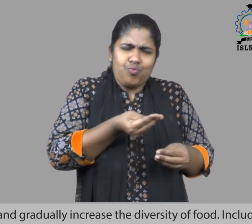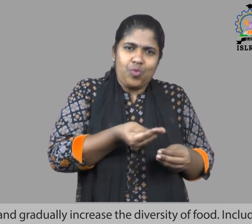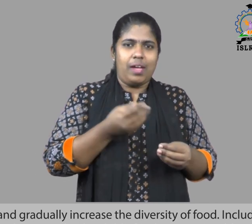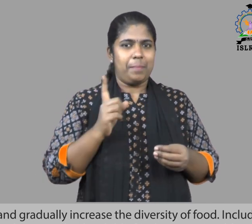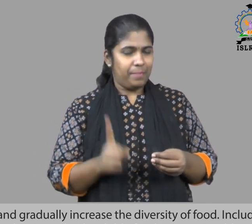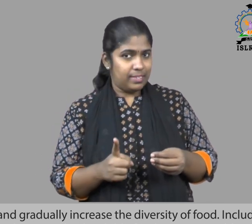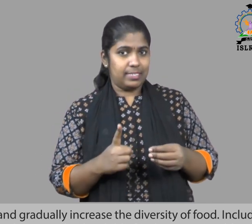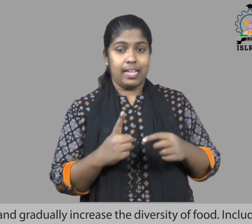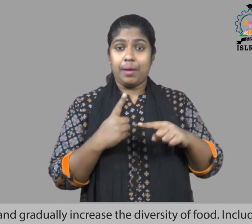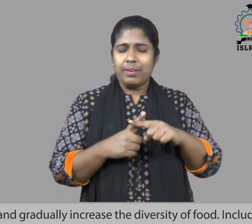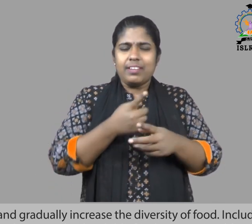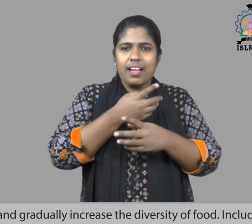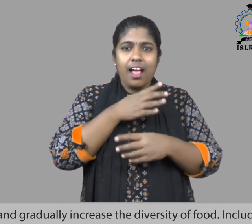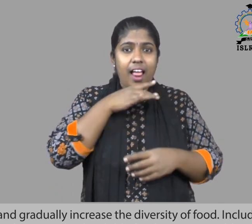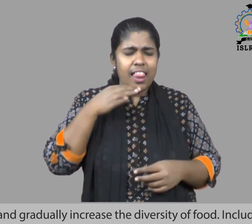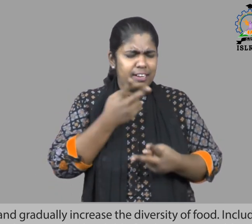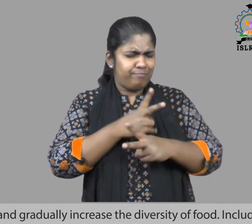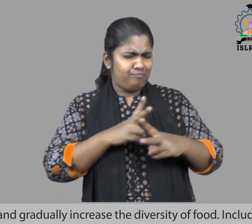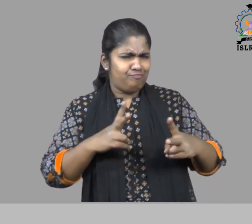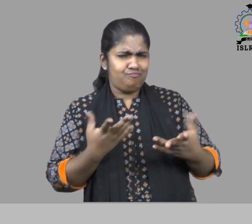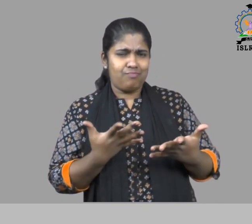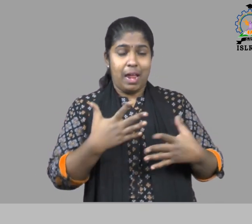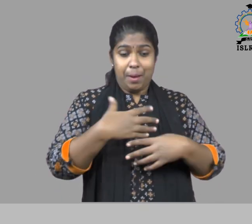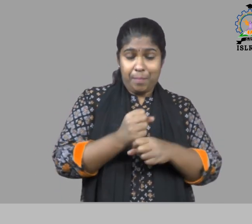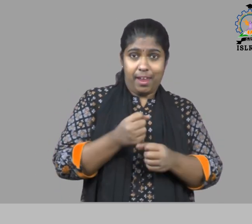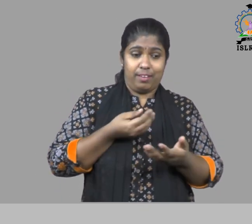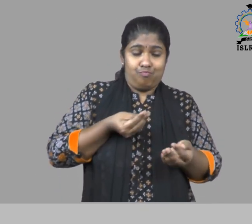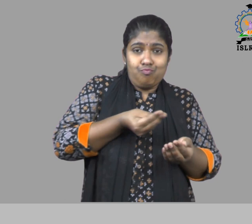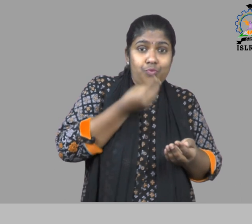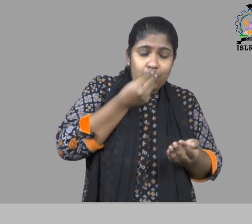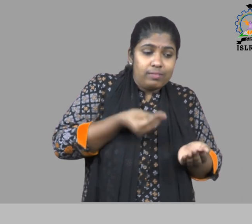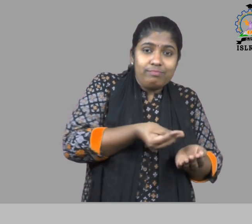make the child's food more enjoyable.